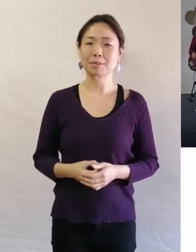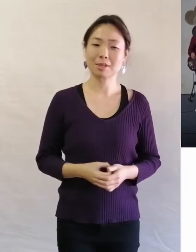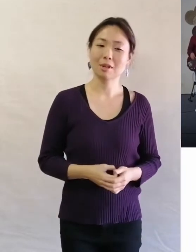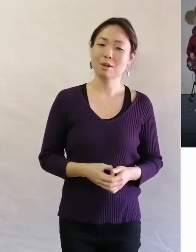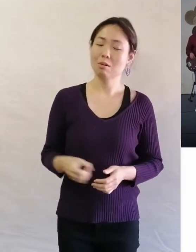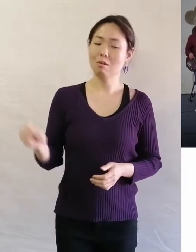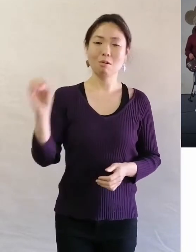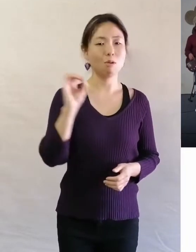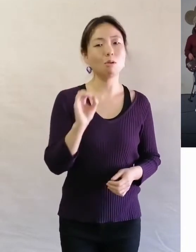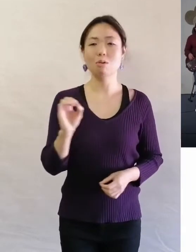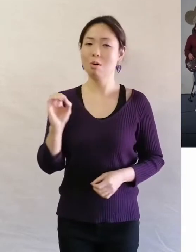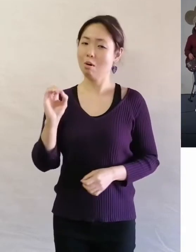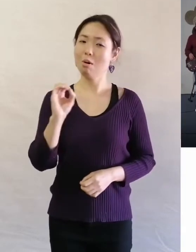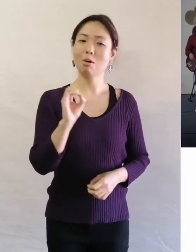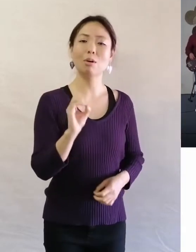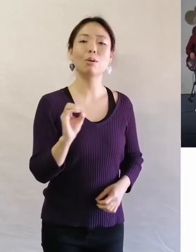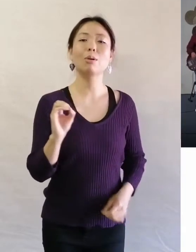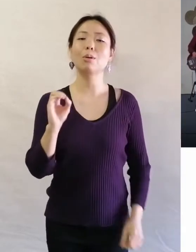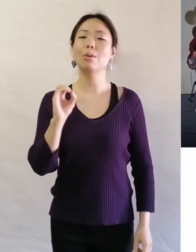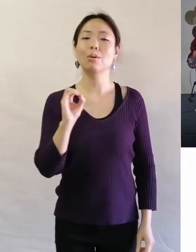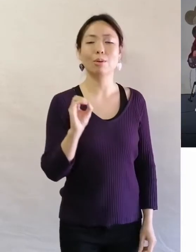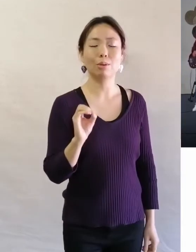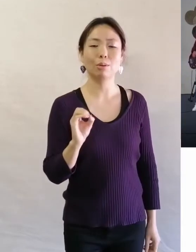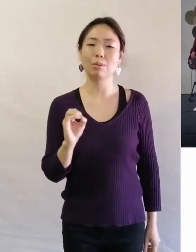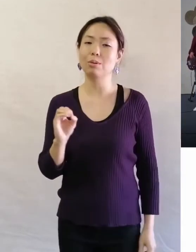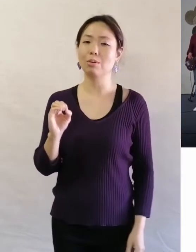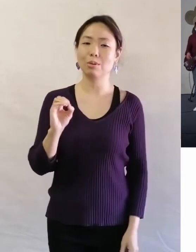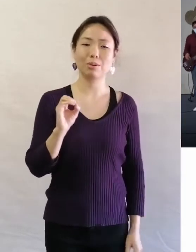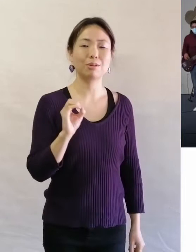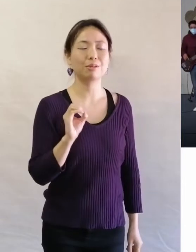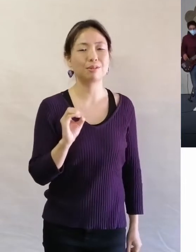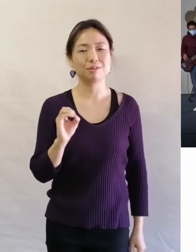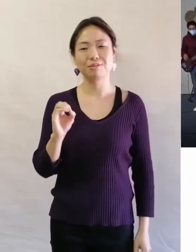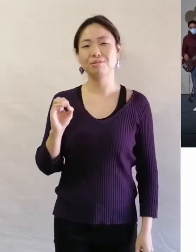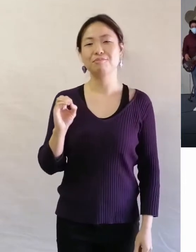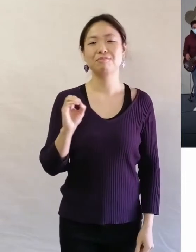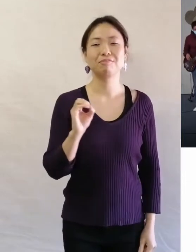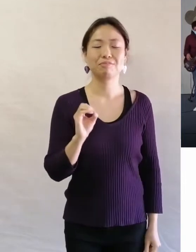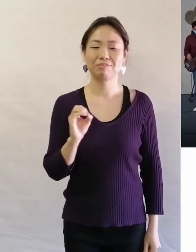oh, oh, oh, oh, oh, oh.